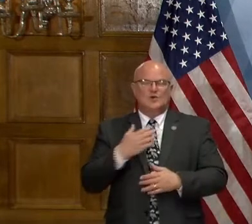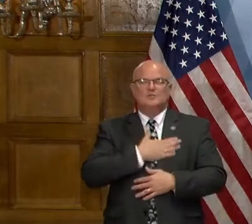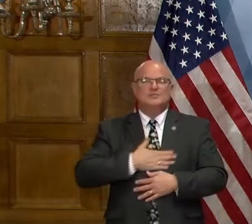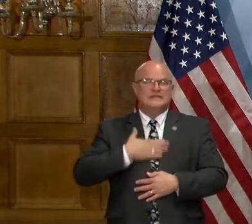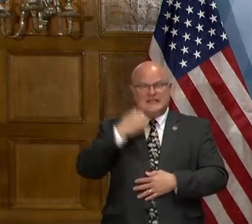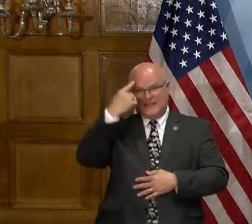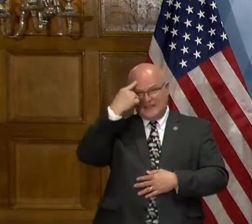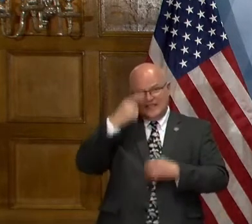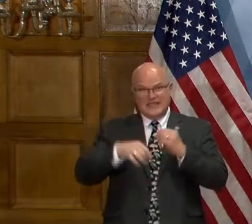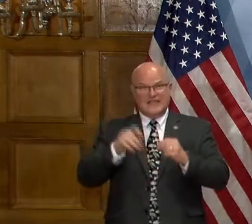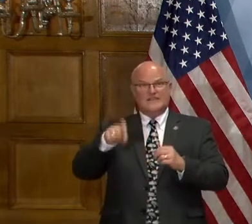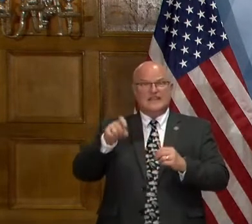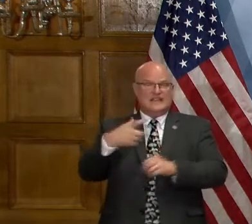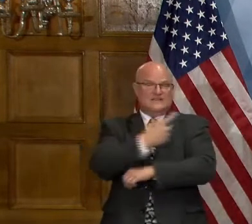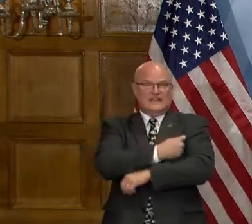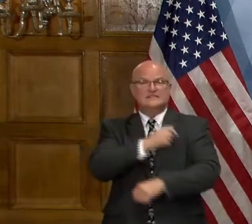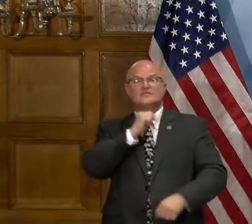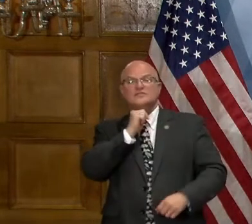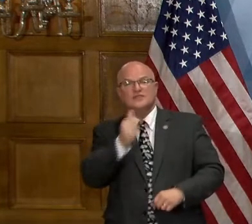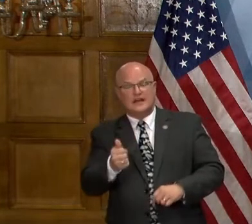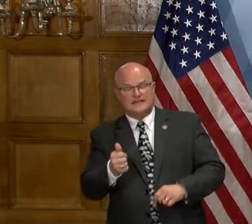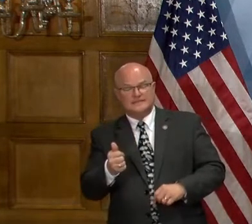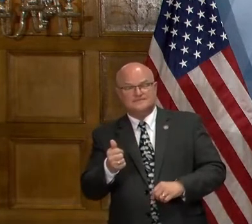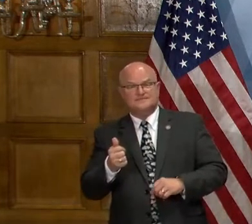when deciding whether to take the vaccine or not.